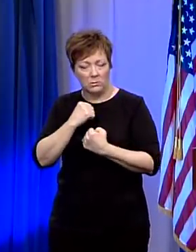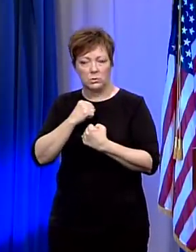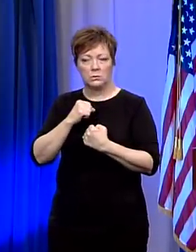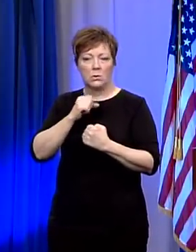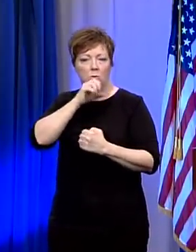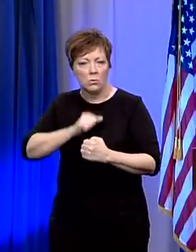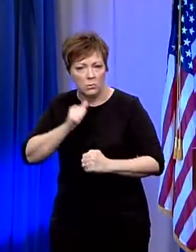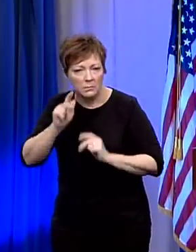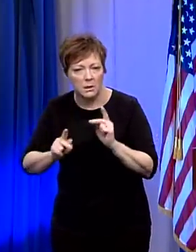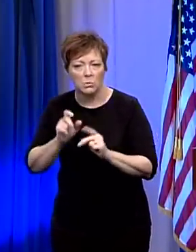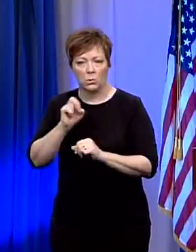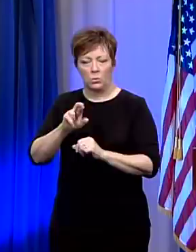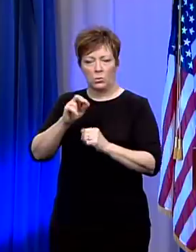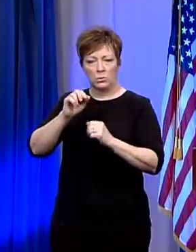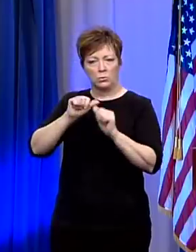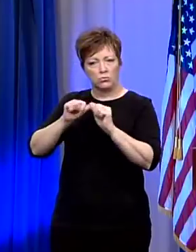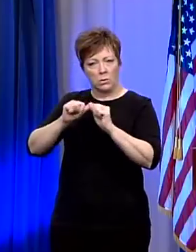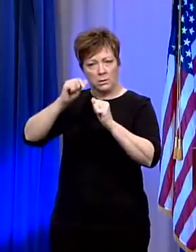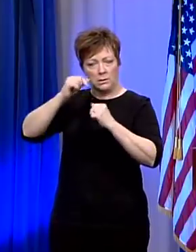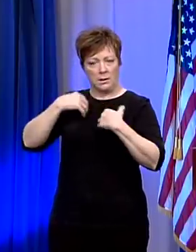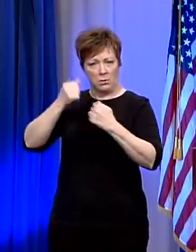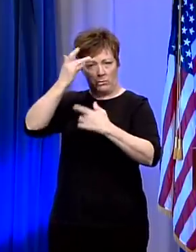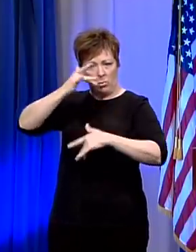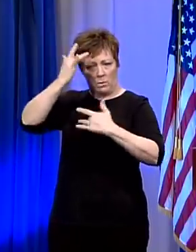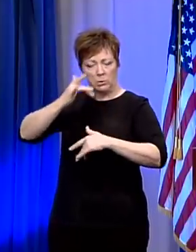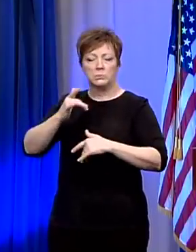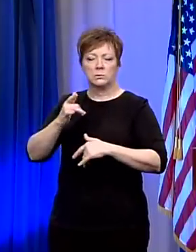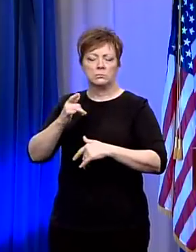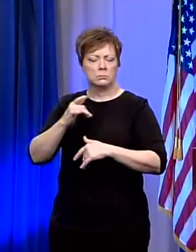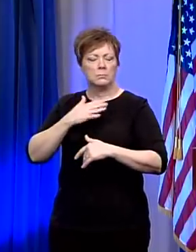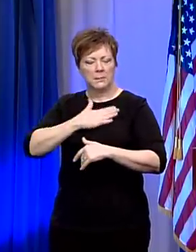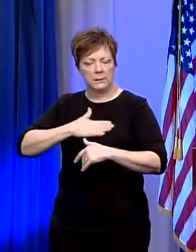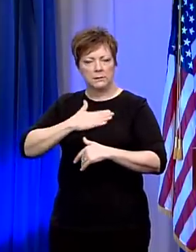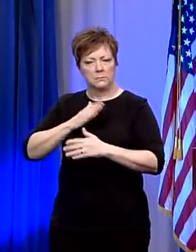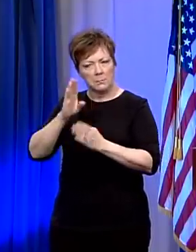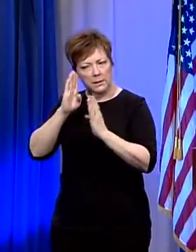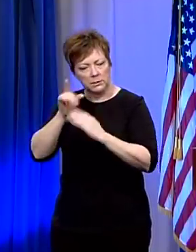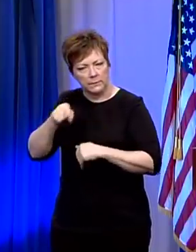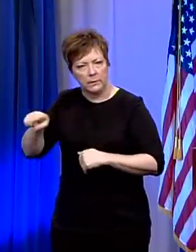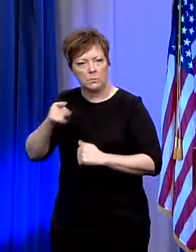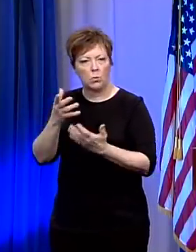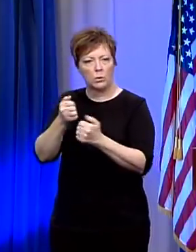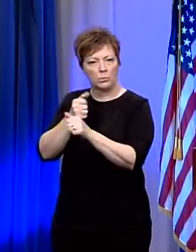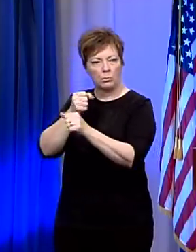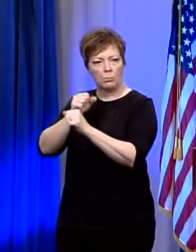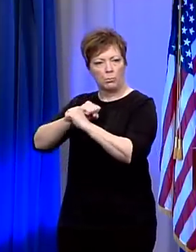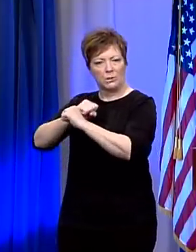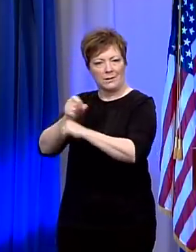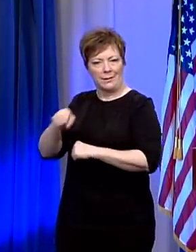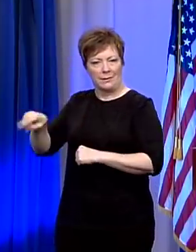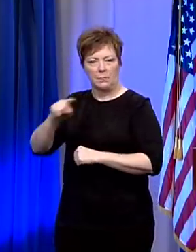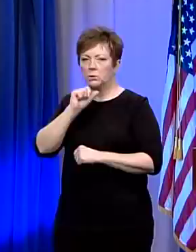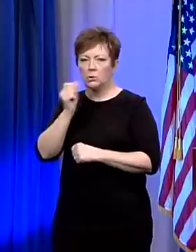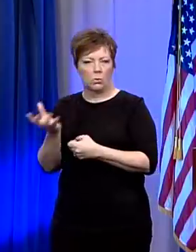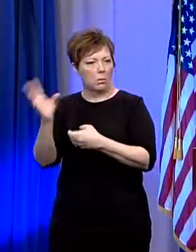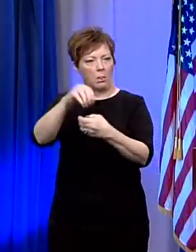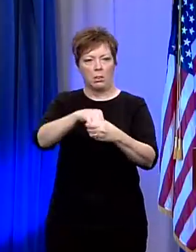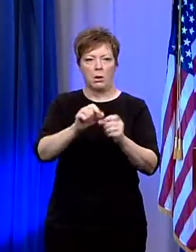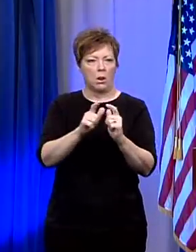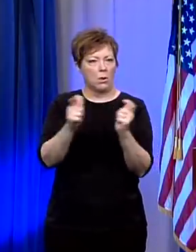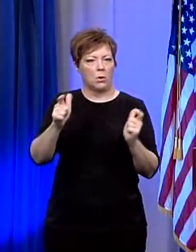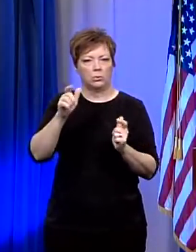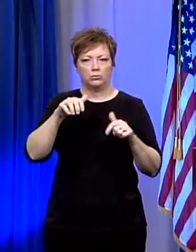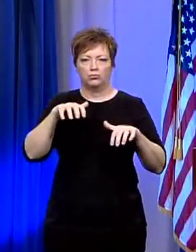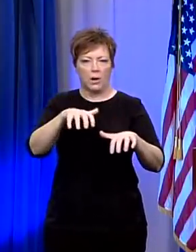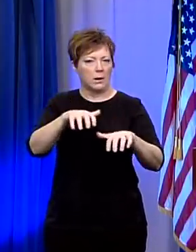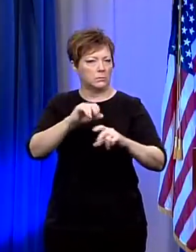who are elderly or have chronic health problems are the people that we want to protect from the virus, and we don't want them to be in large crowds of people. And at the